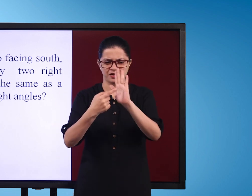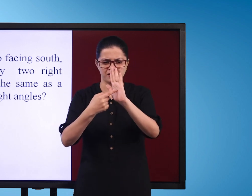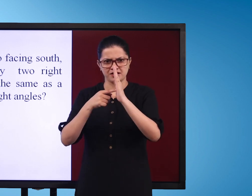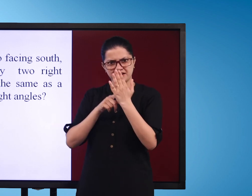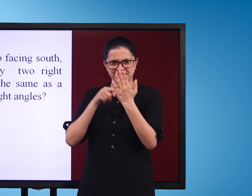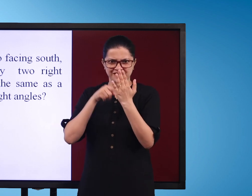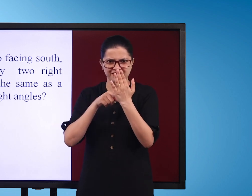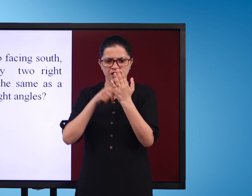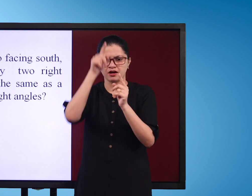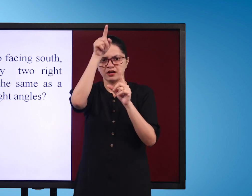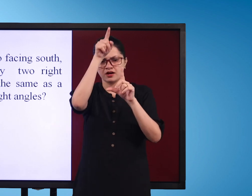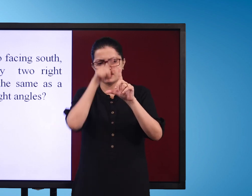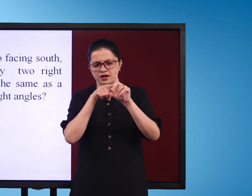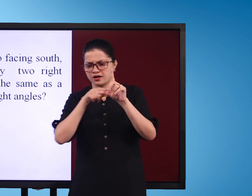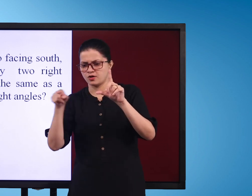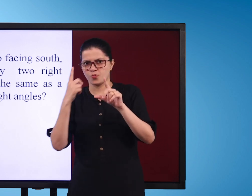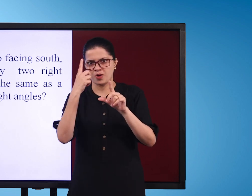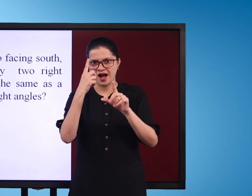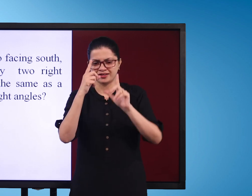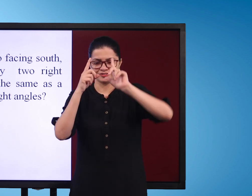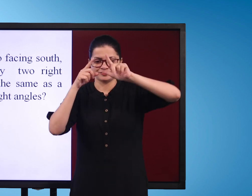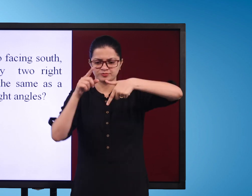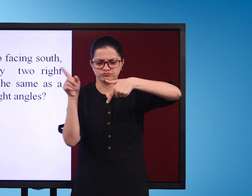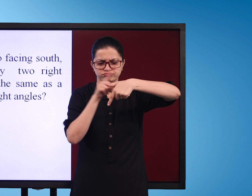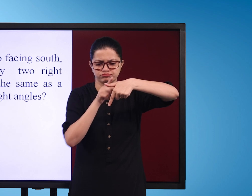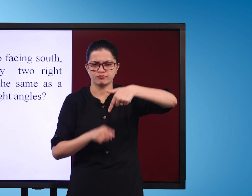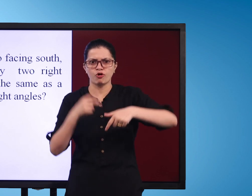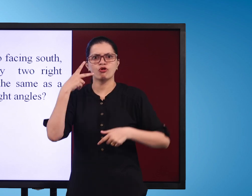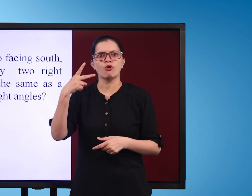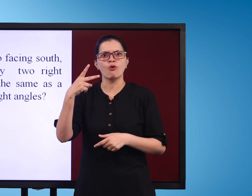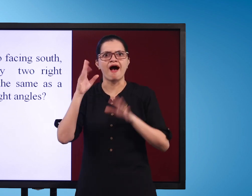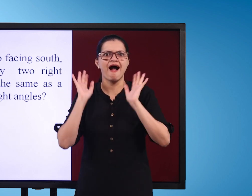Is not this the same as a single turn by 2 right angles?